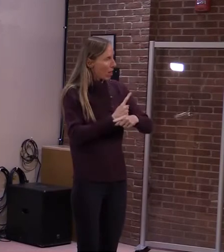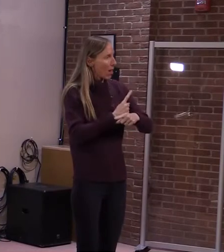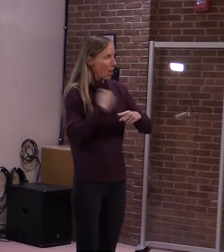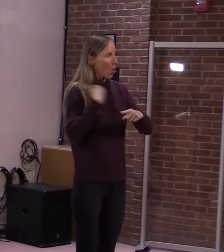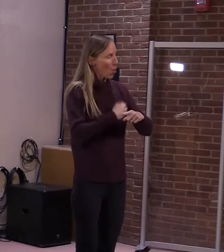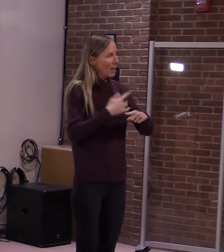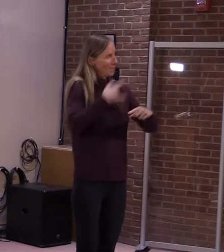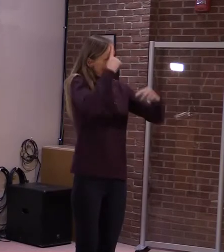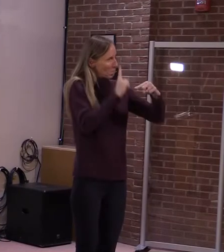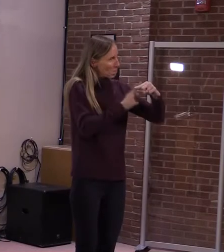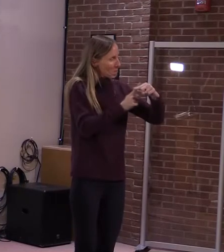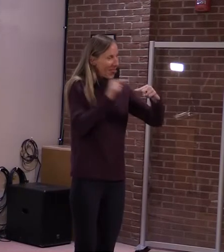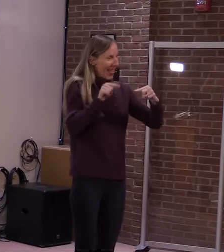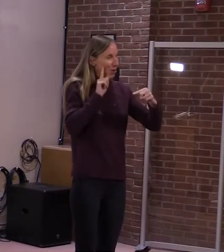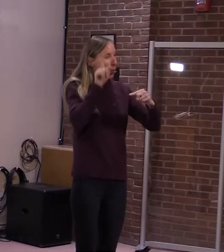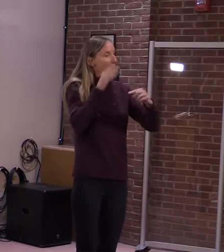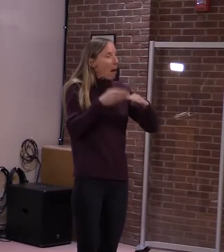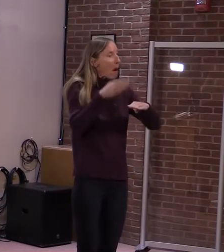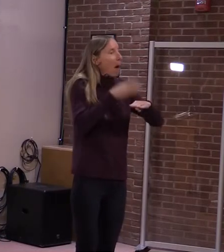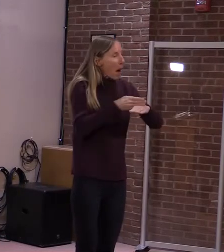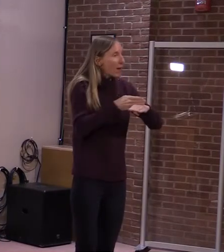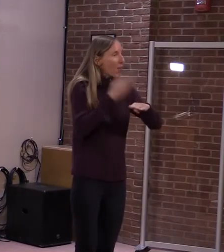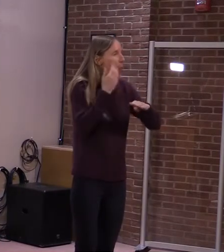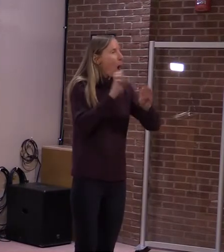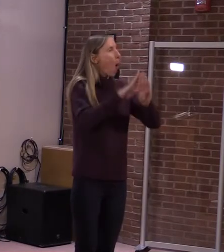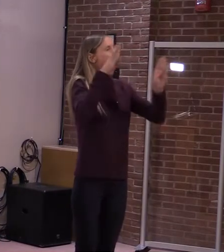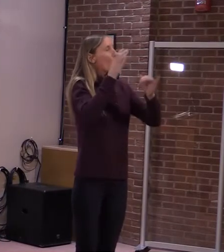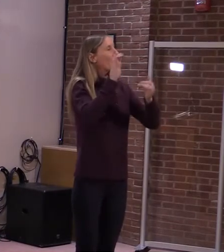one small step forward in that regard.